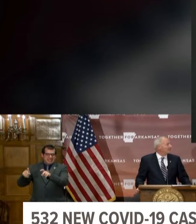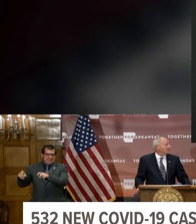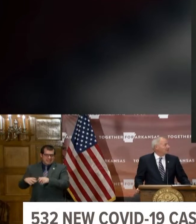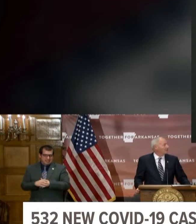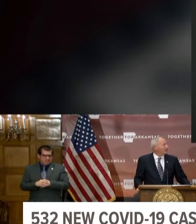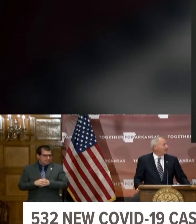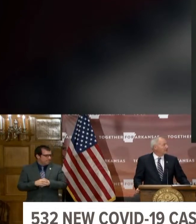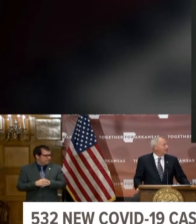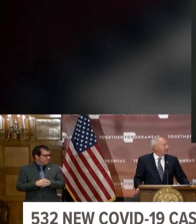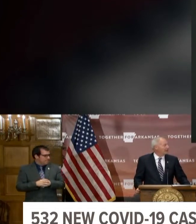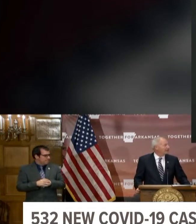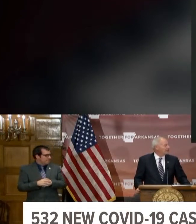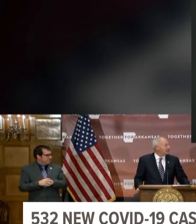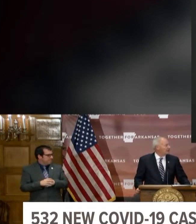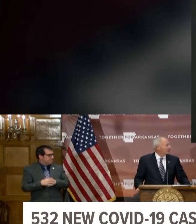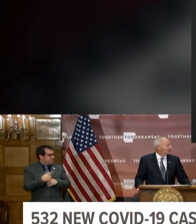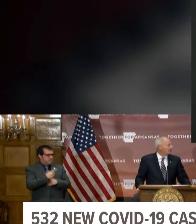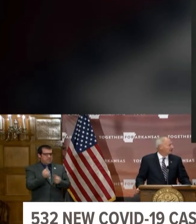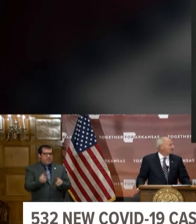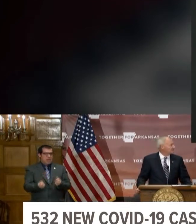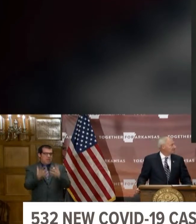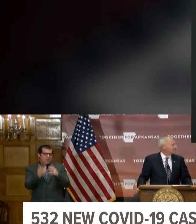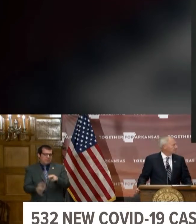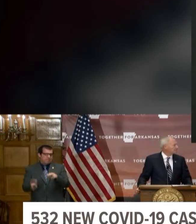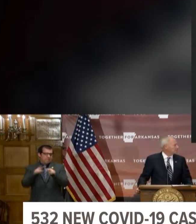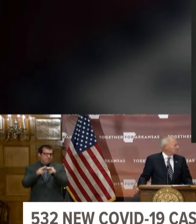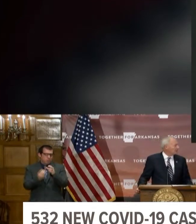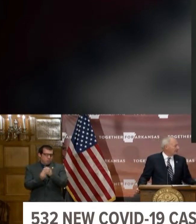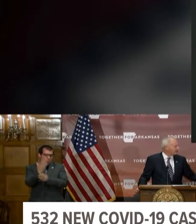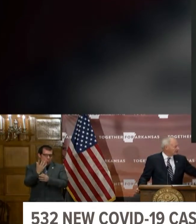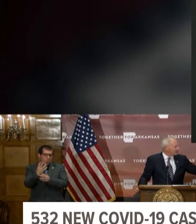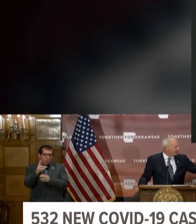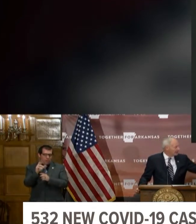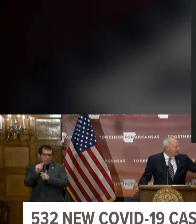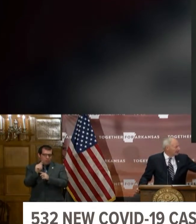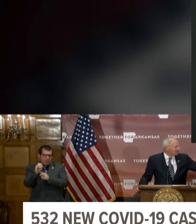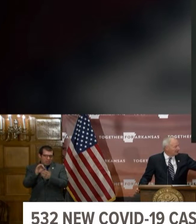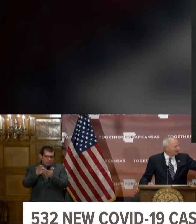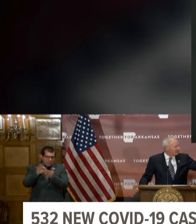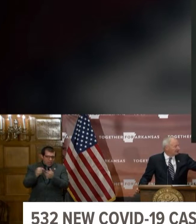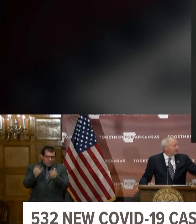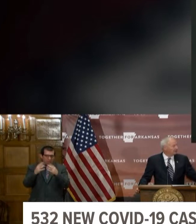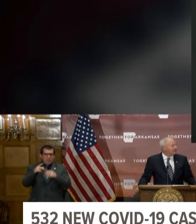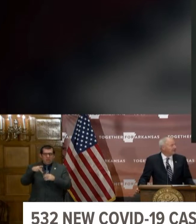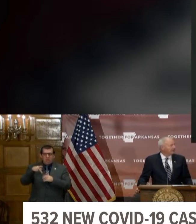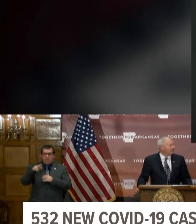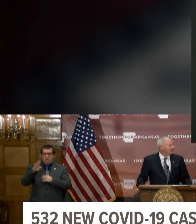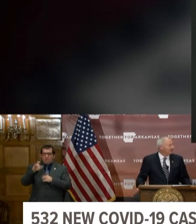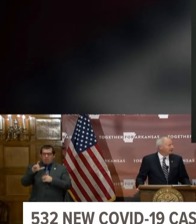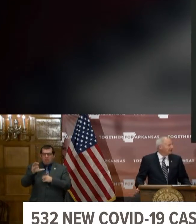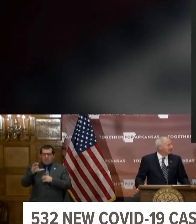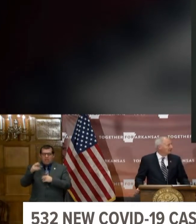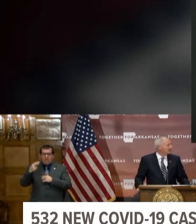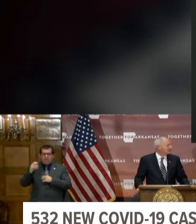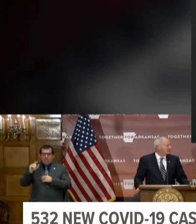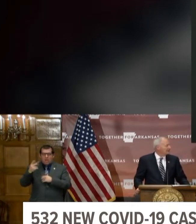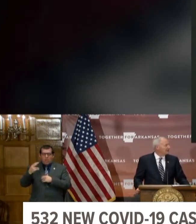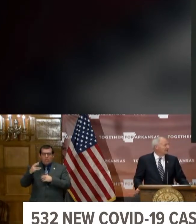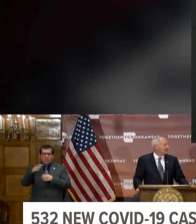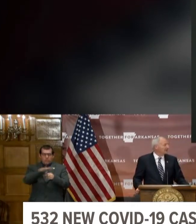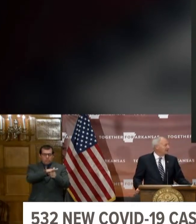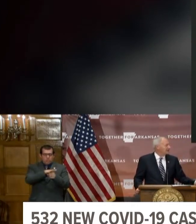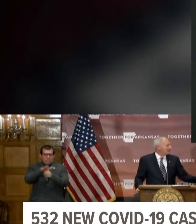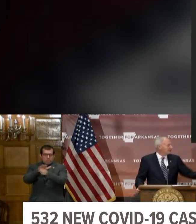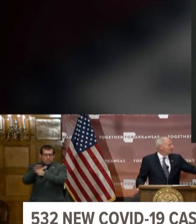And then the growth rate of new cases in Arkansas, this is by public health region. And you can